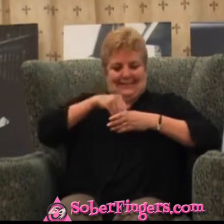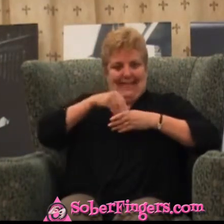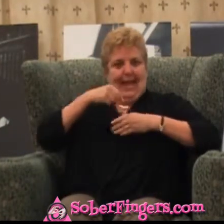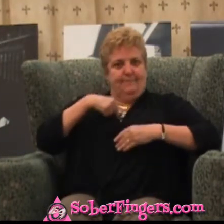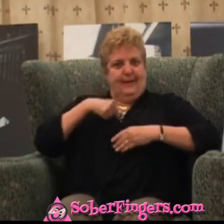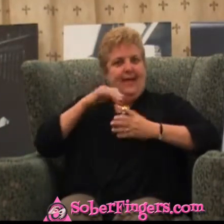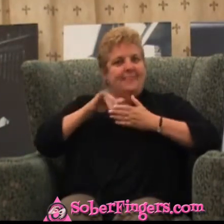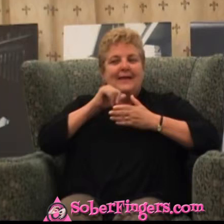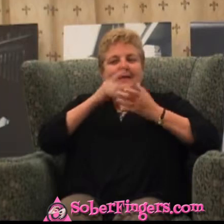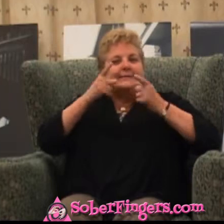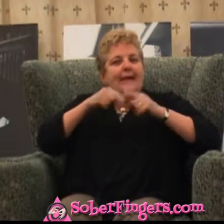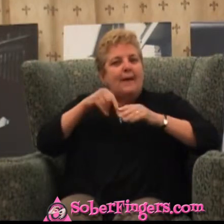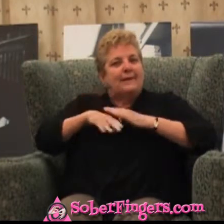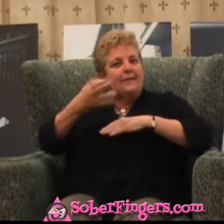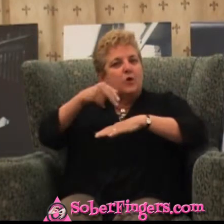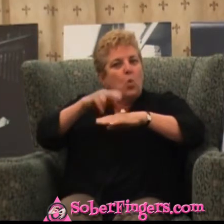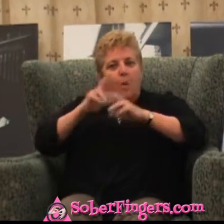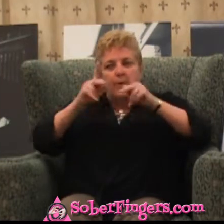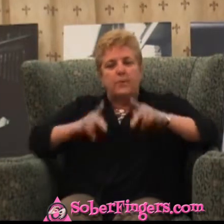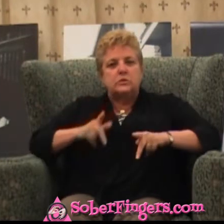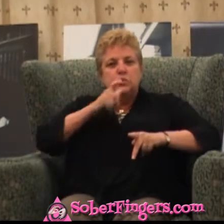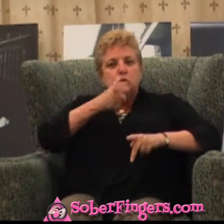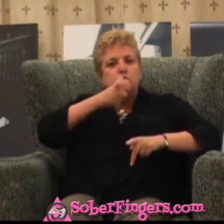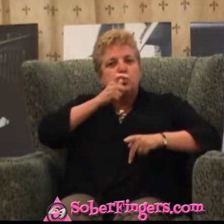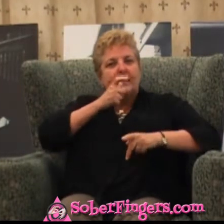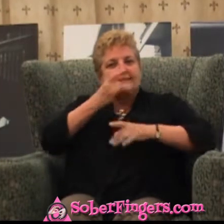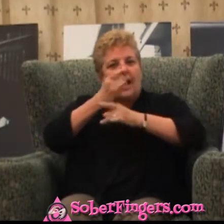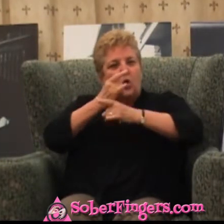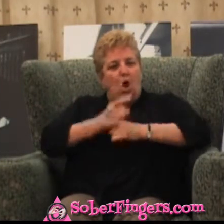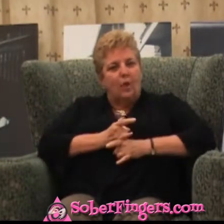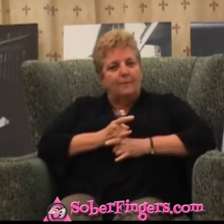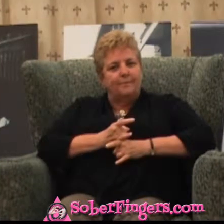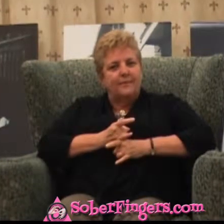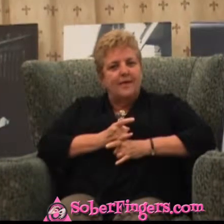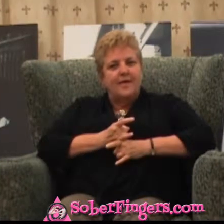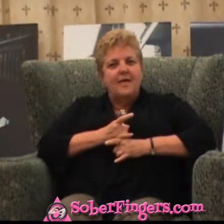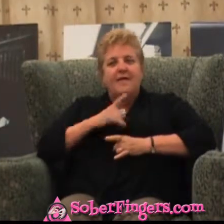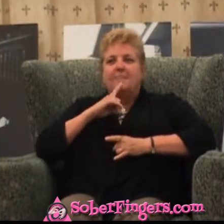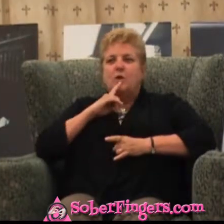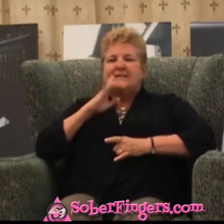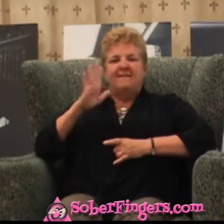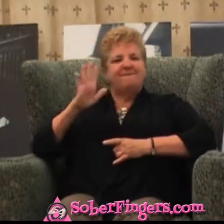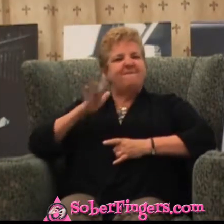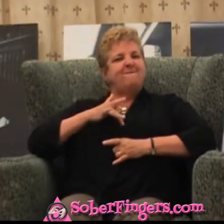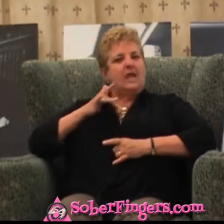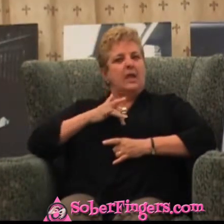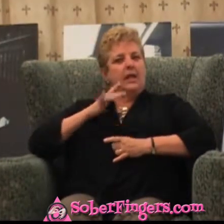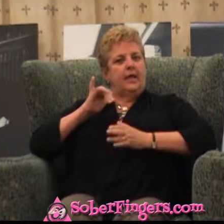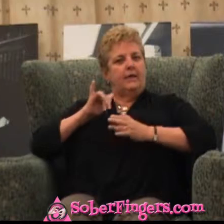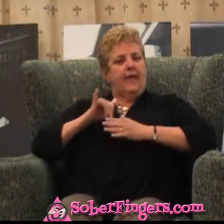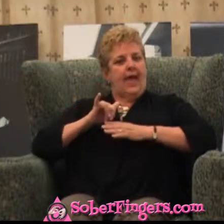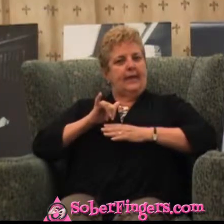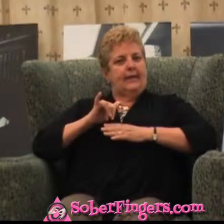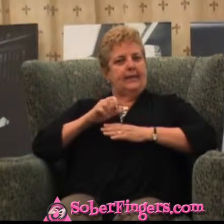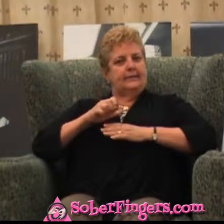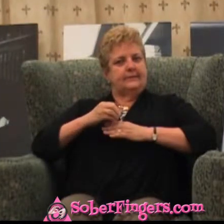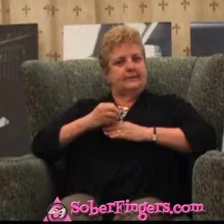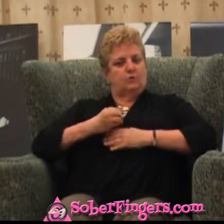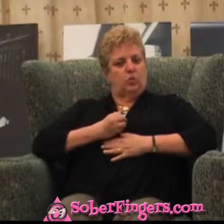in the normal person who drinks alcohol. There is a feeling that is created, a craving that takes